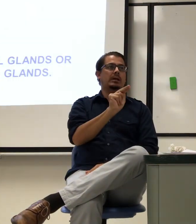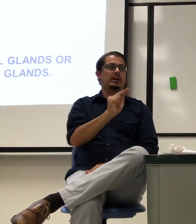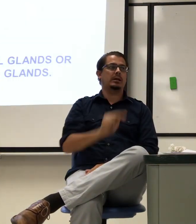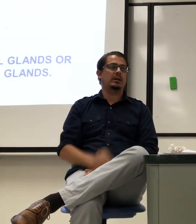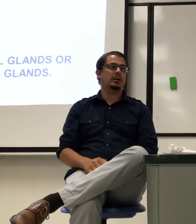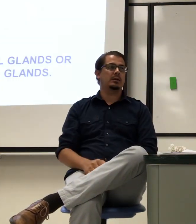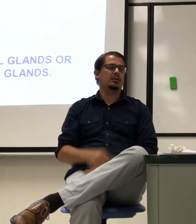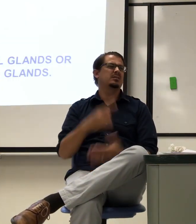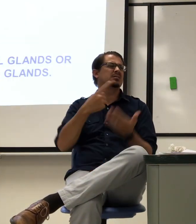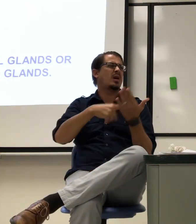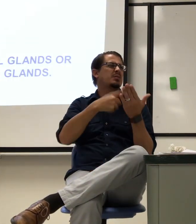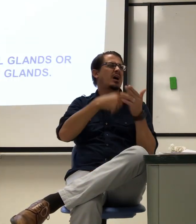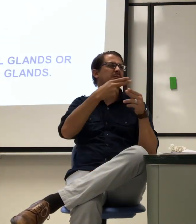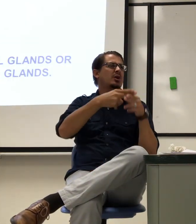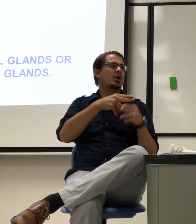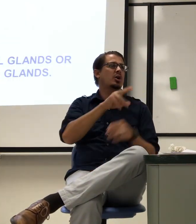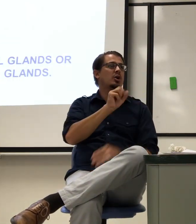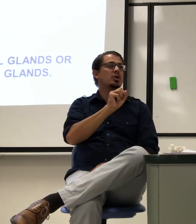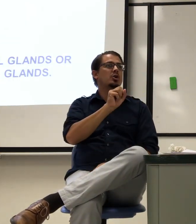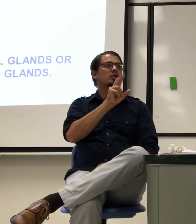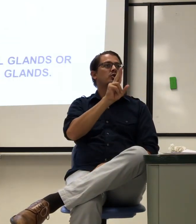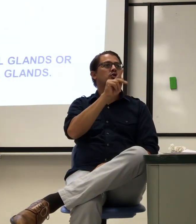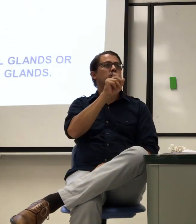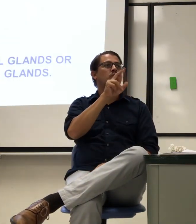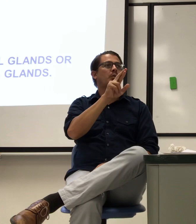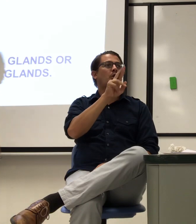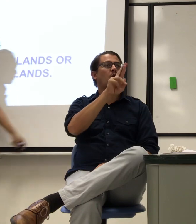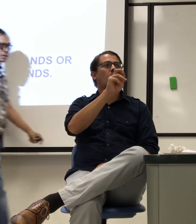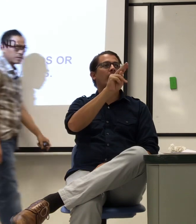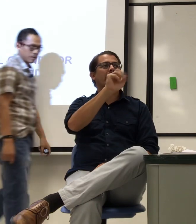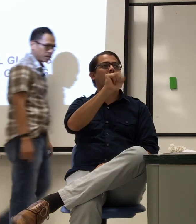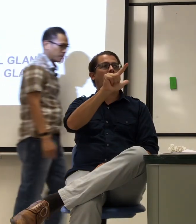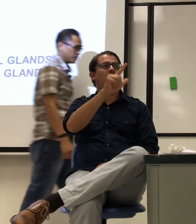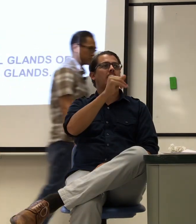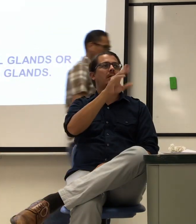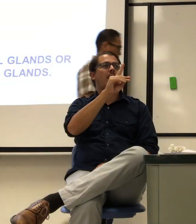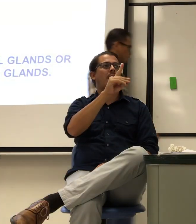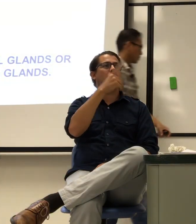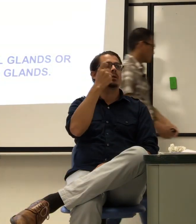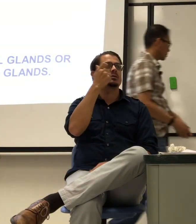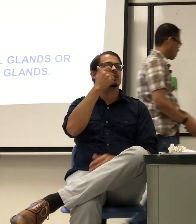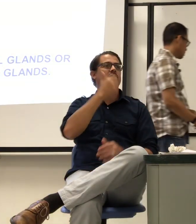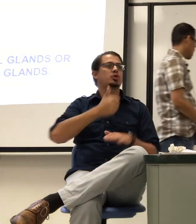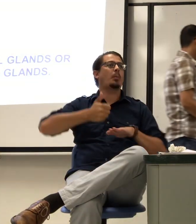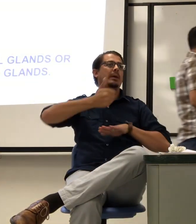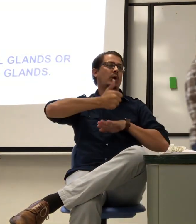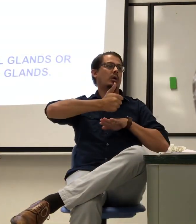It's also called the suprarenal gland because it's located superior to the kidneys.